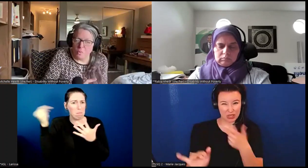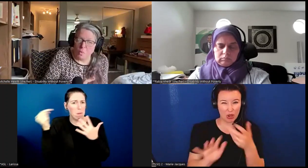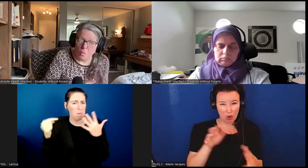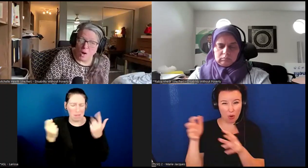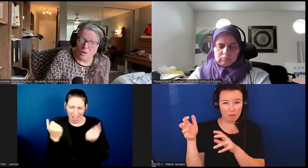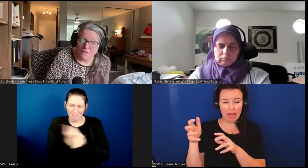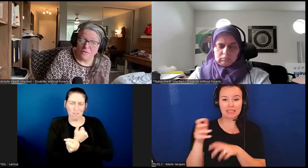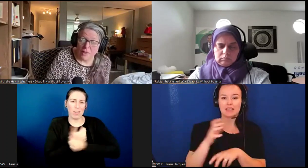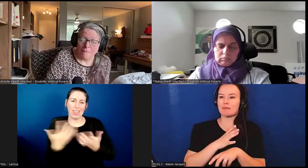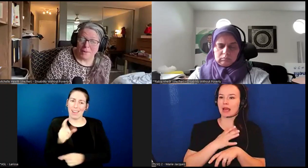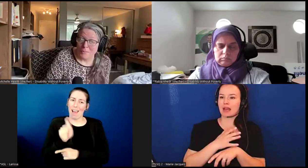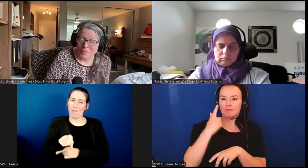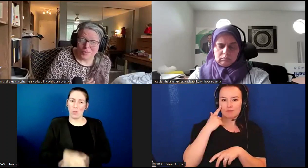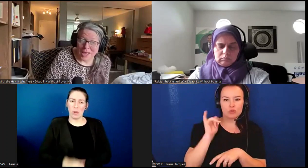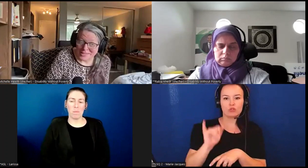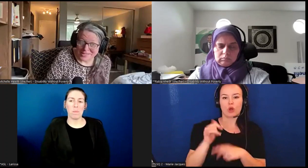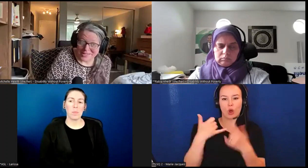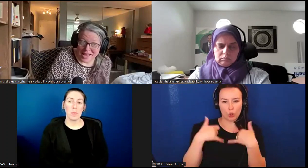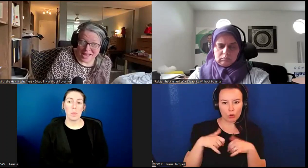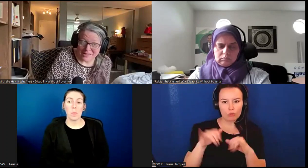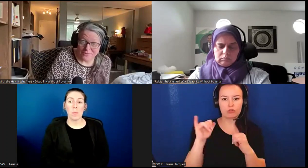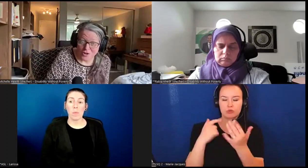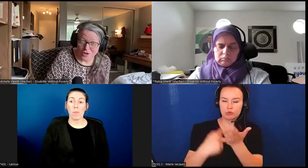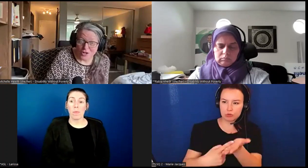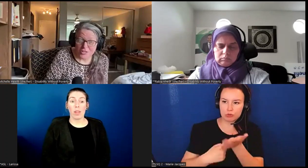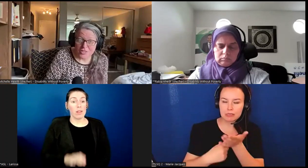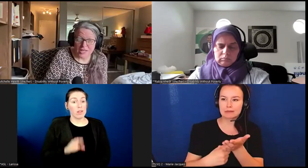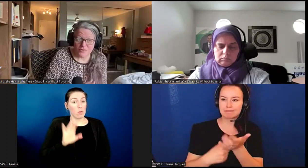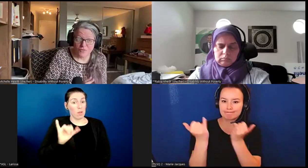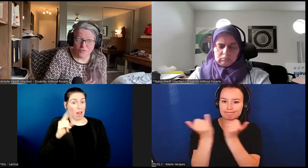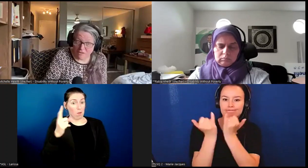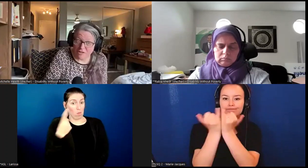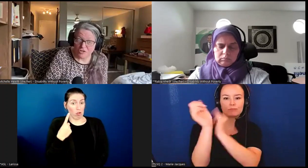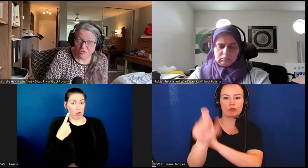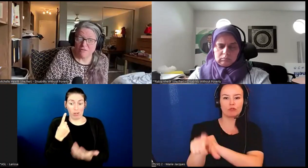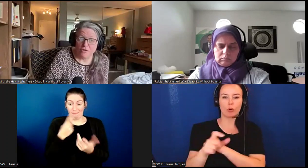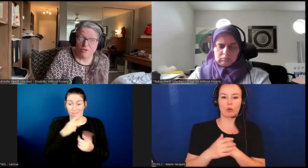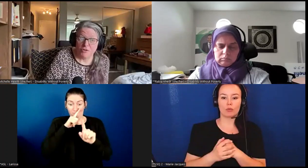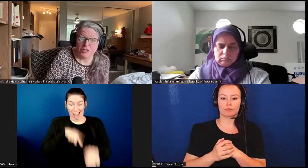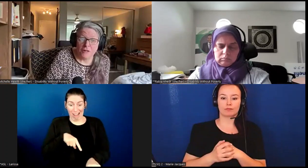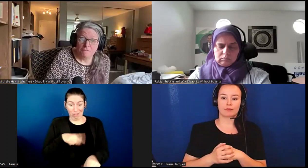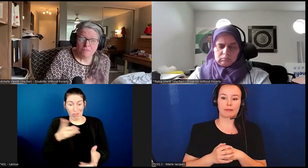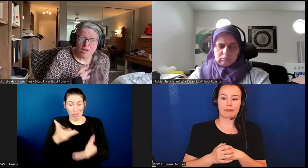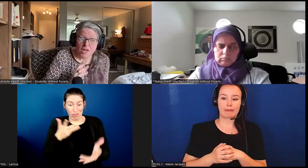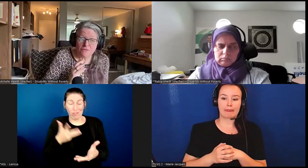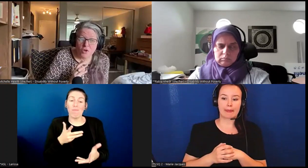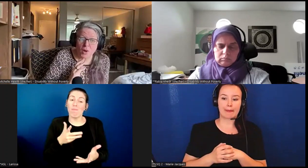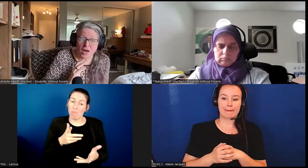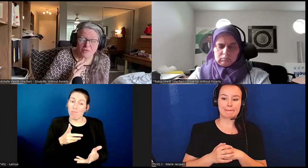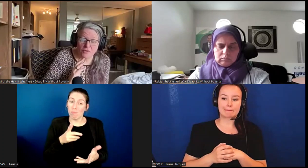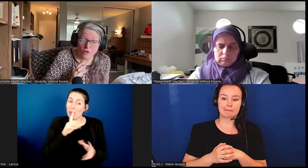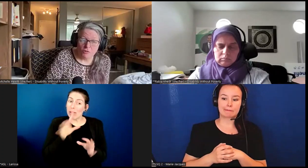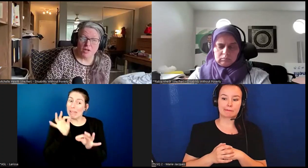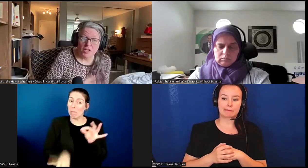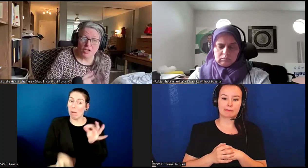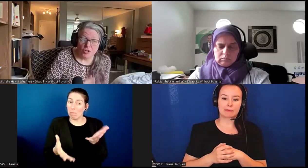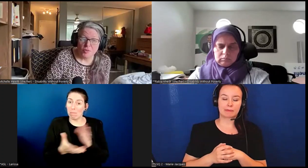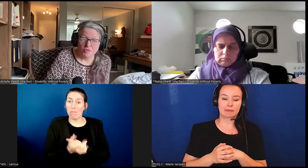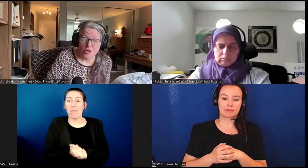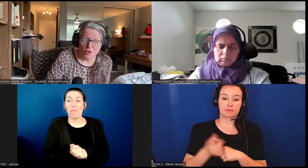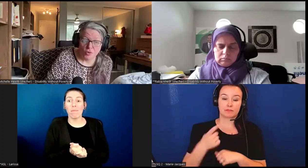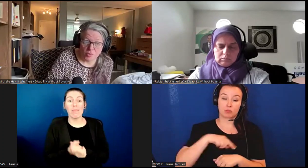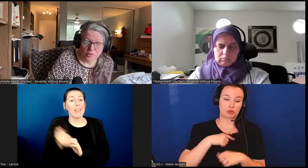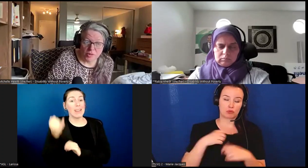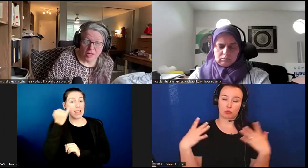And what if the answer to that for us is very straightforward. If you have already jumped